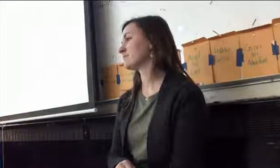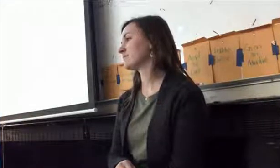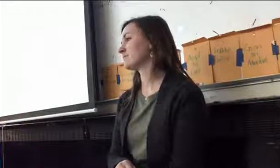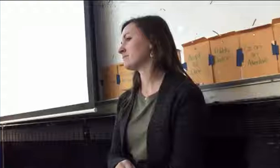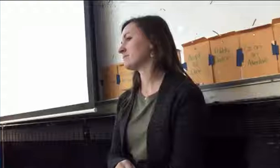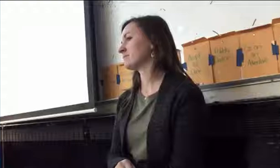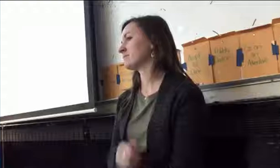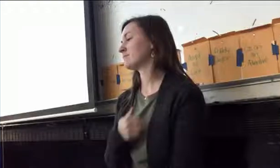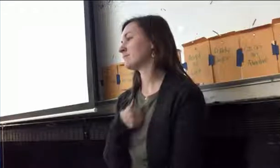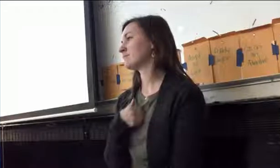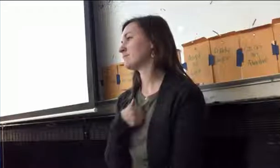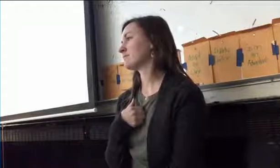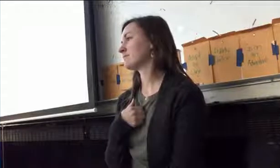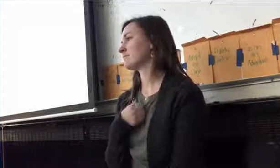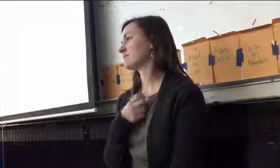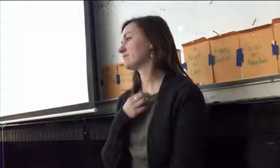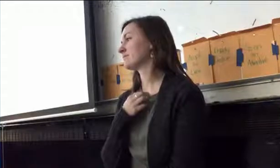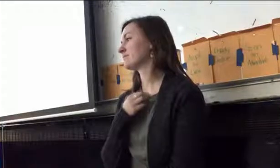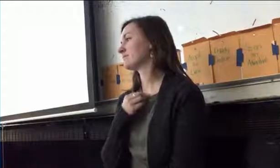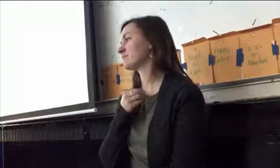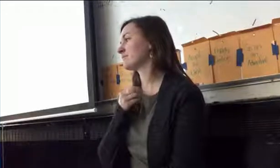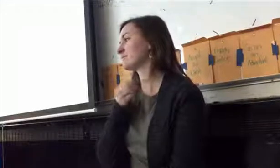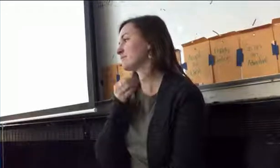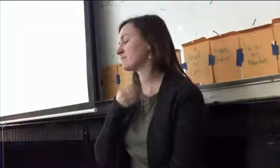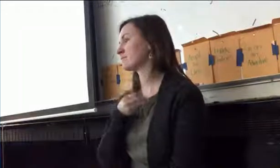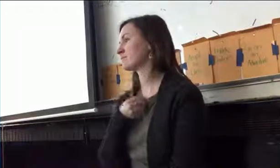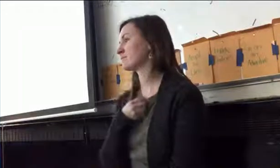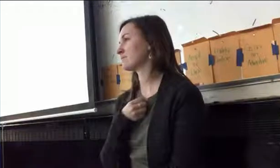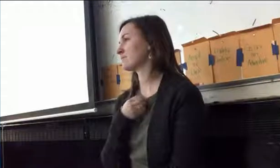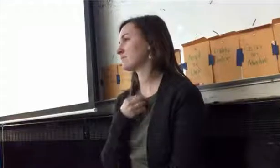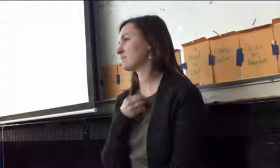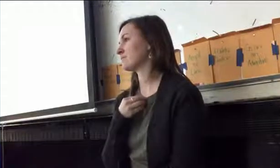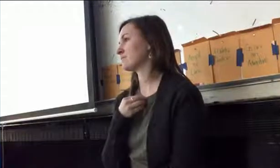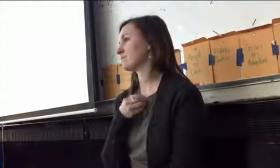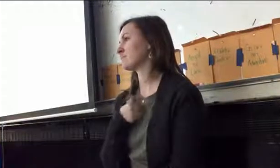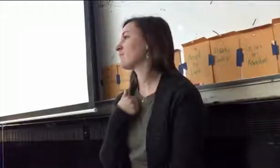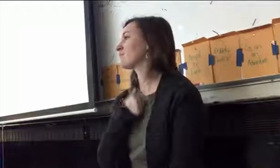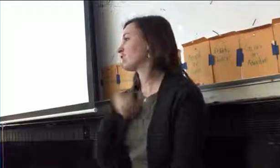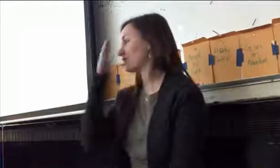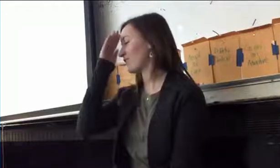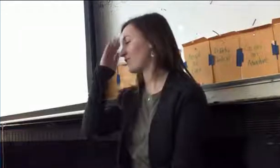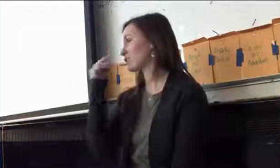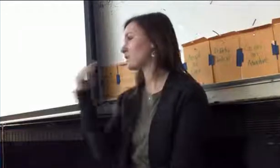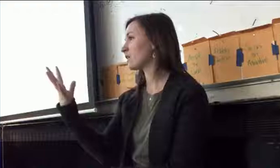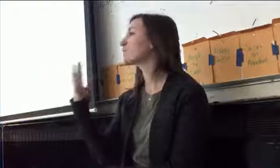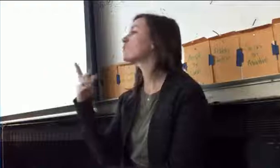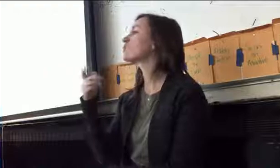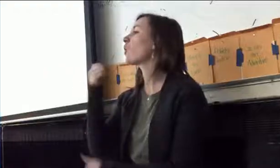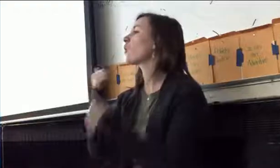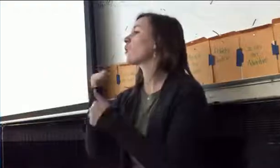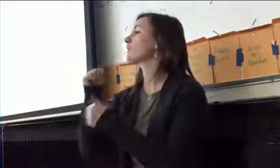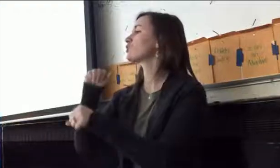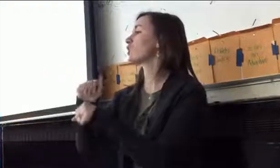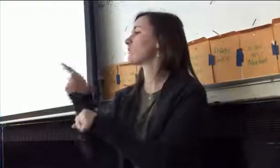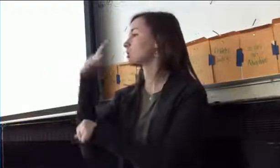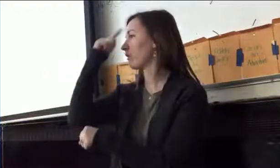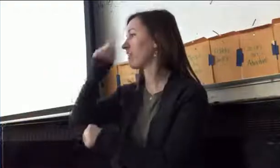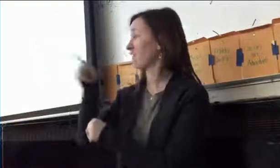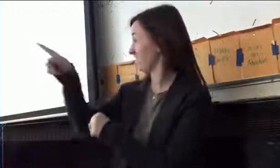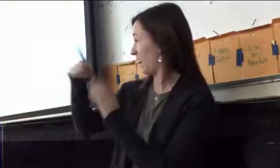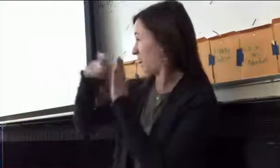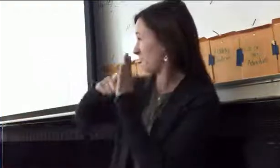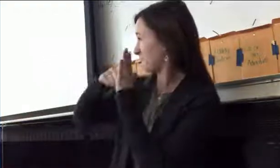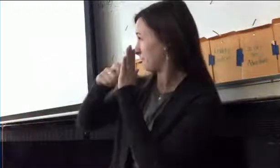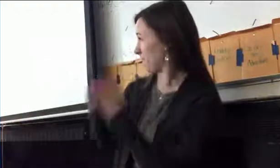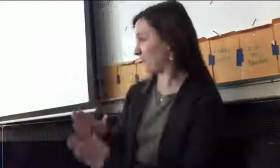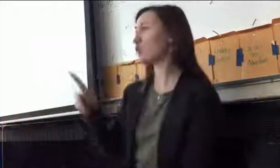some guesses of maybe what their job might be? What job are they possibly? What do you think? Miner. Okay, miner. So you actually hit it right